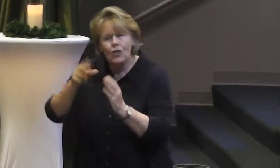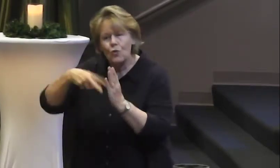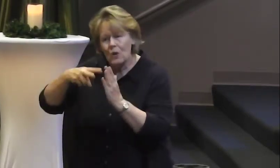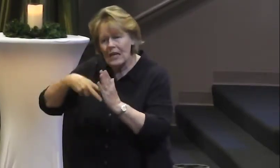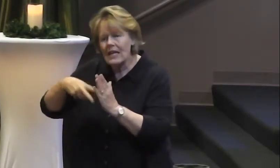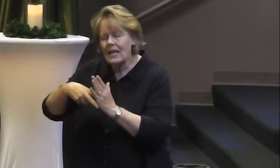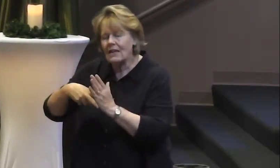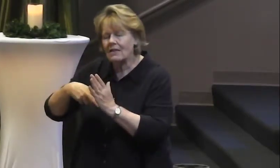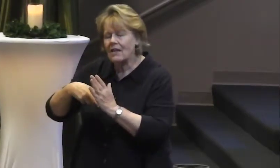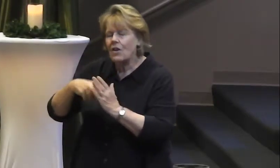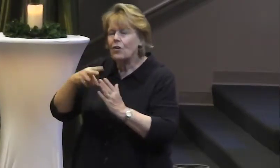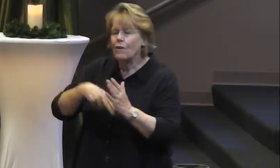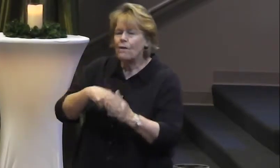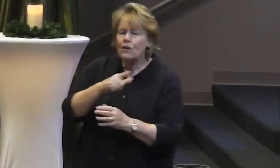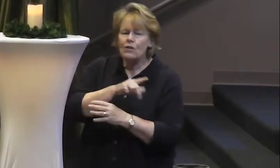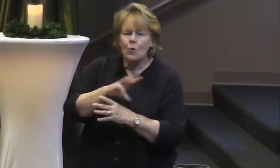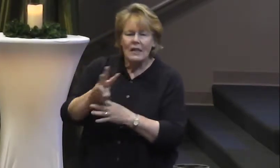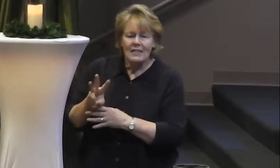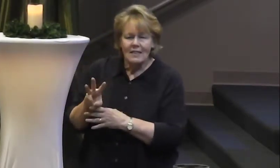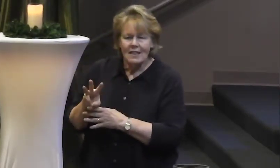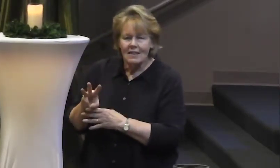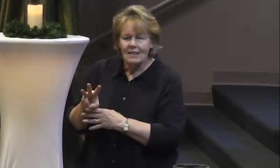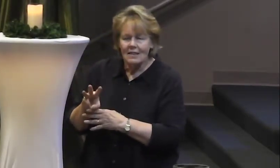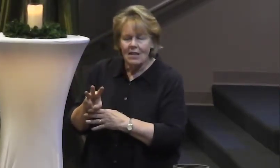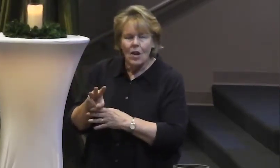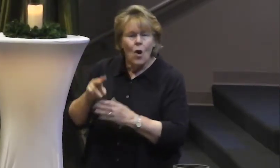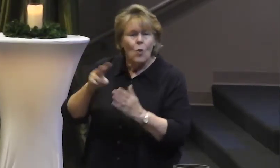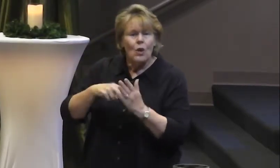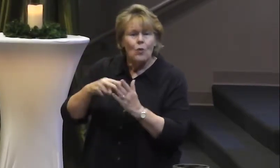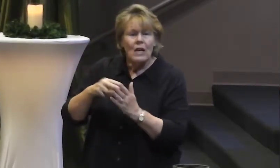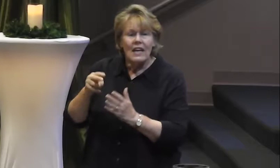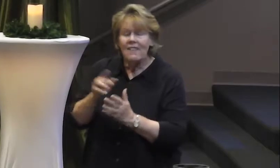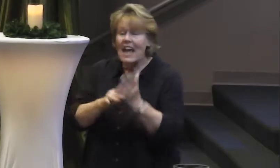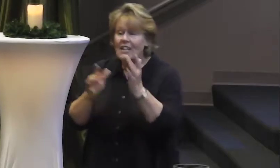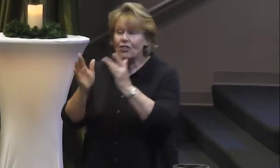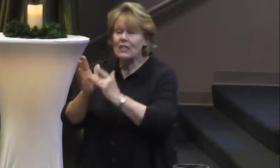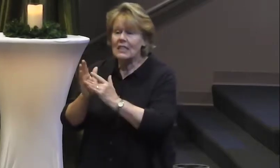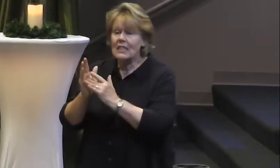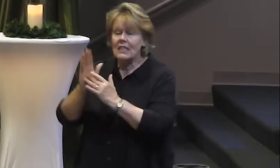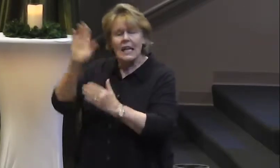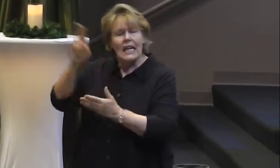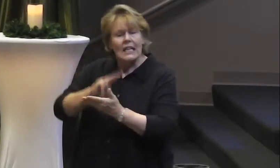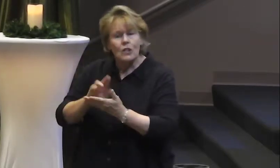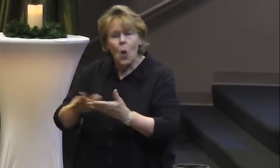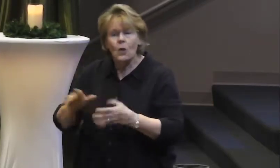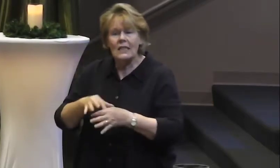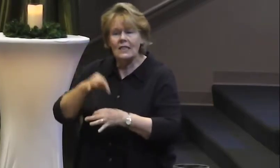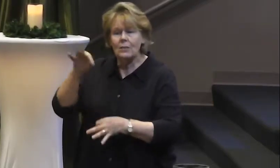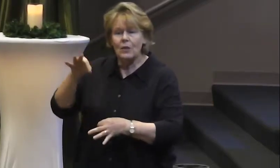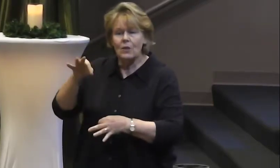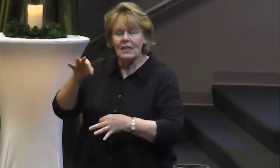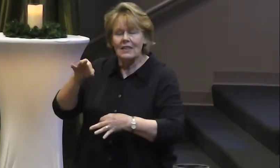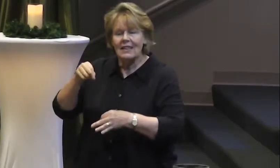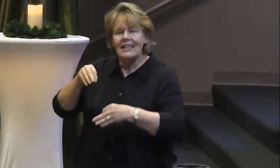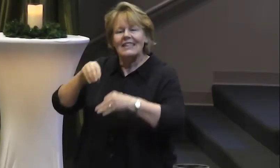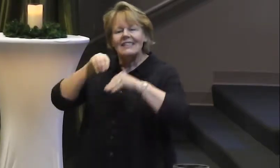told that Jesus is going to send his Holy Spirit with all who simply believe. And it says,